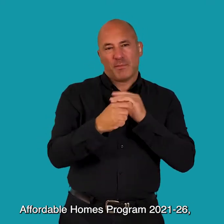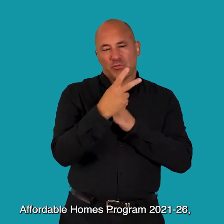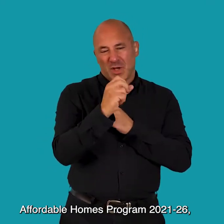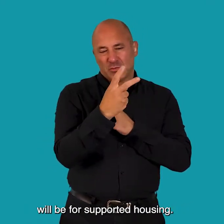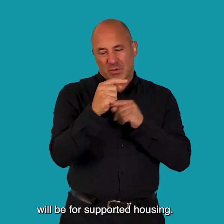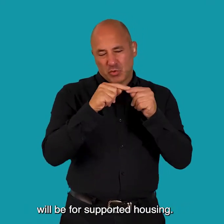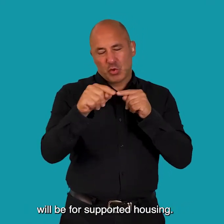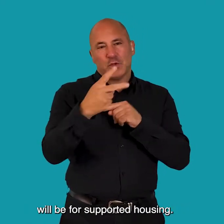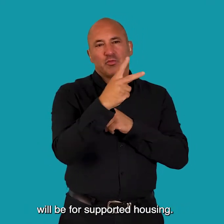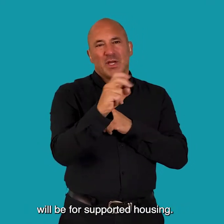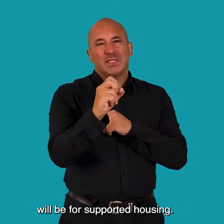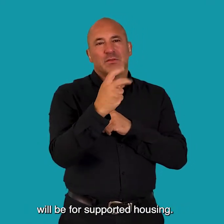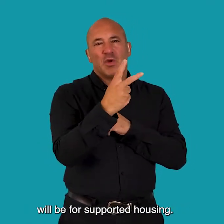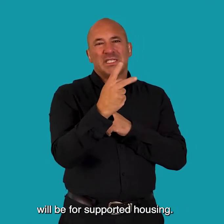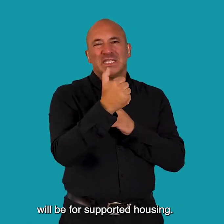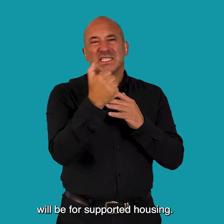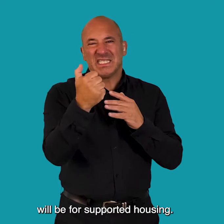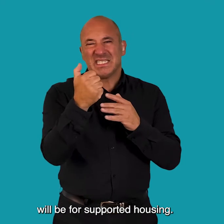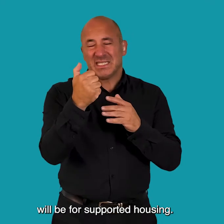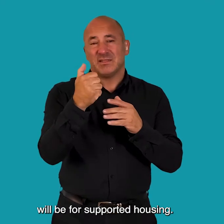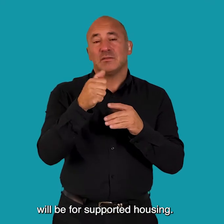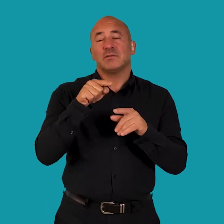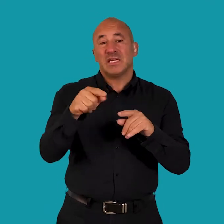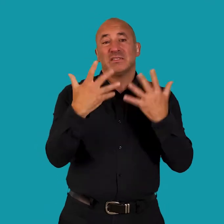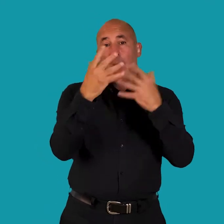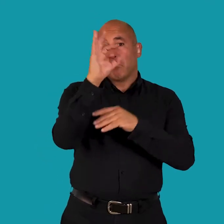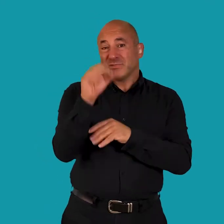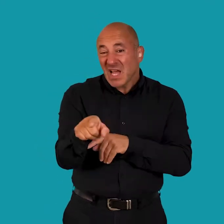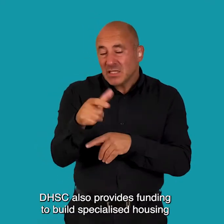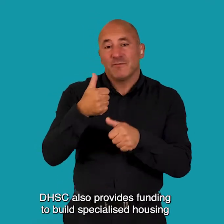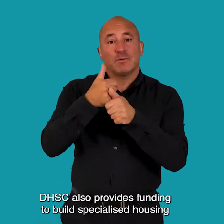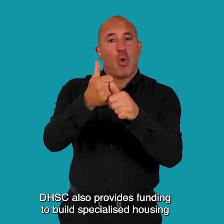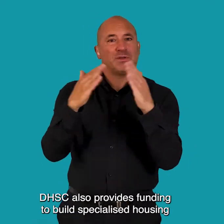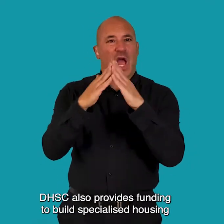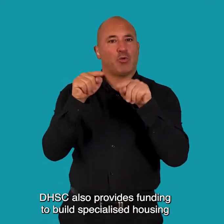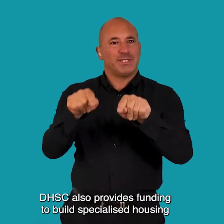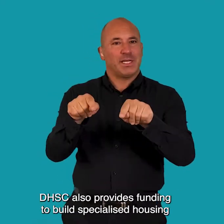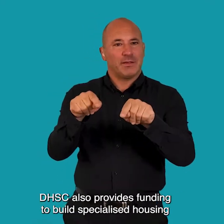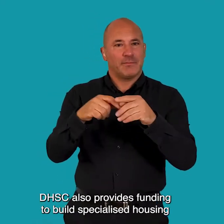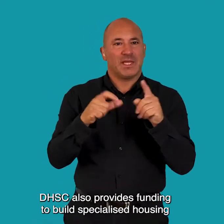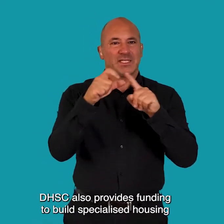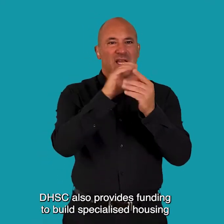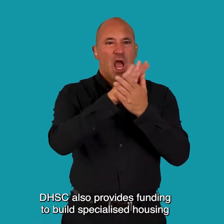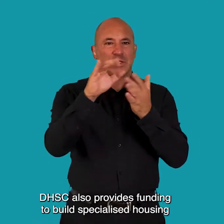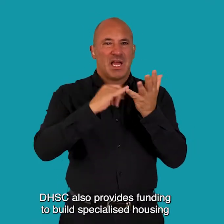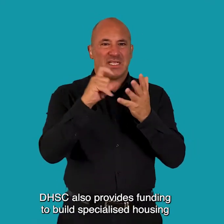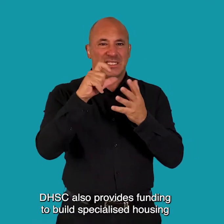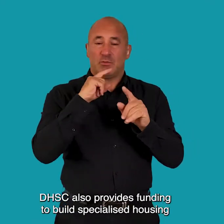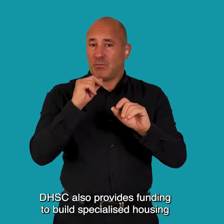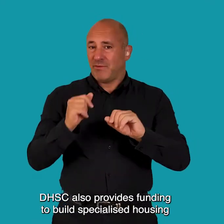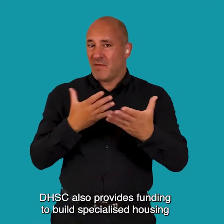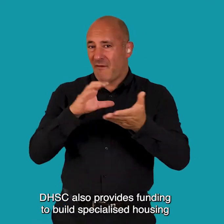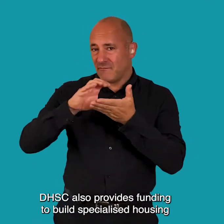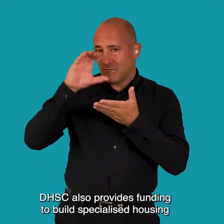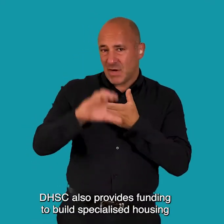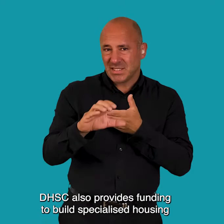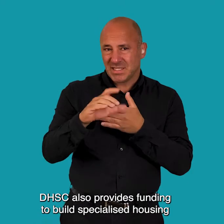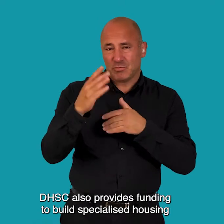2021-26 will be for supported housing. DHSC also provides funding to build specialised